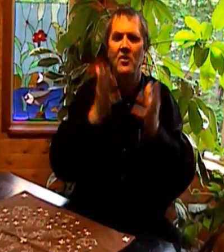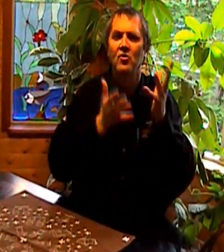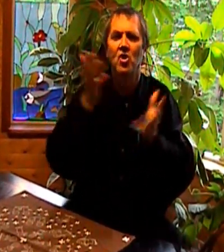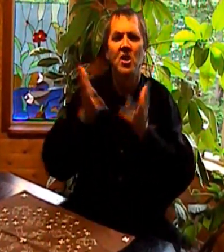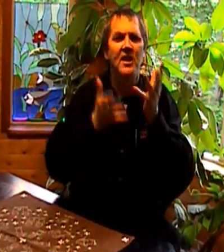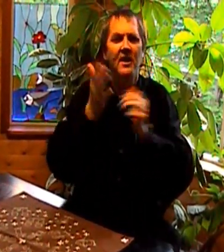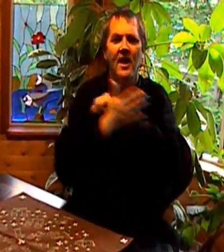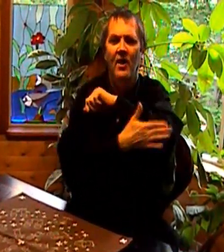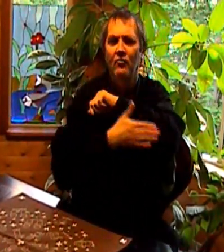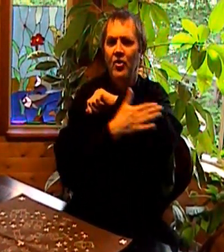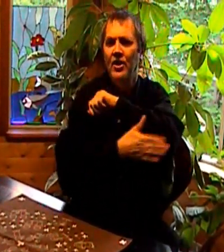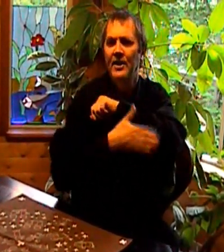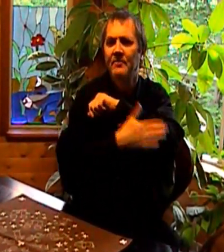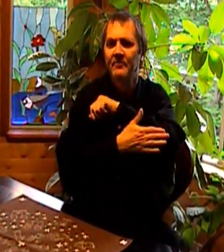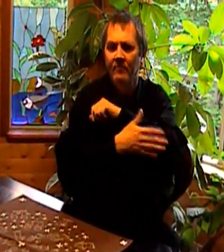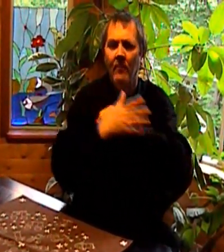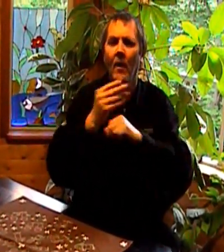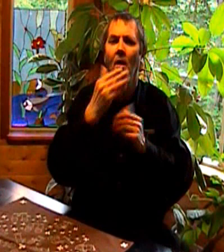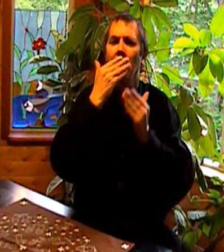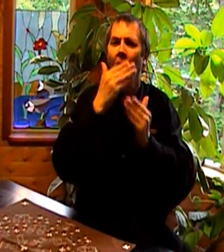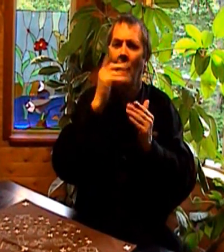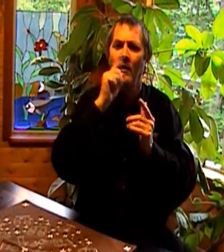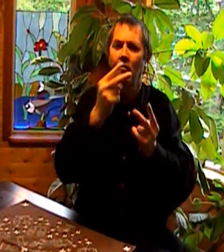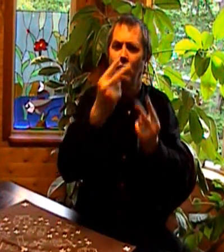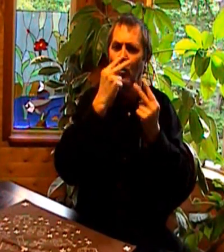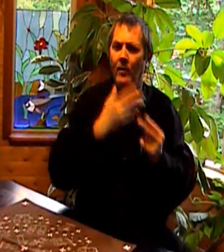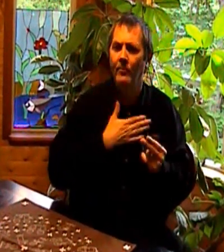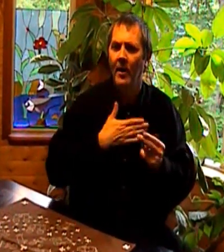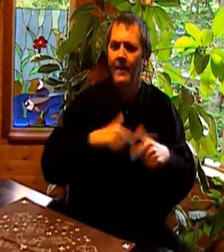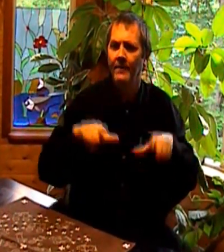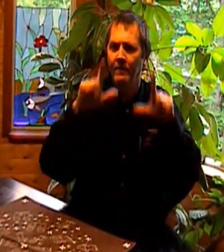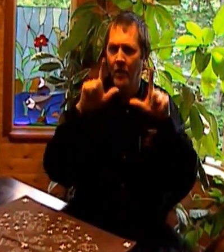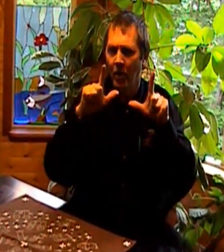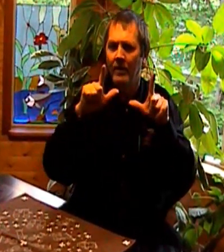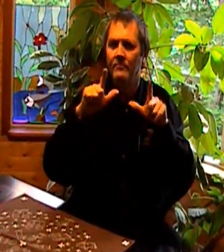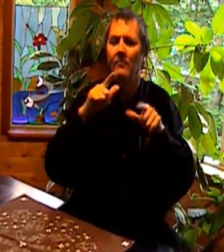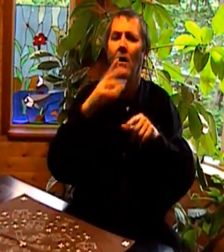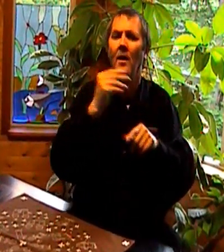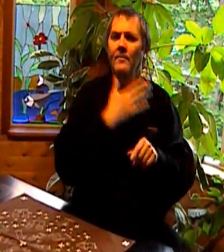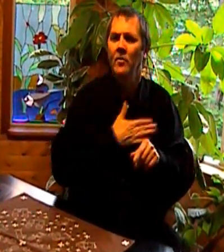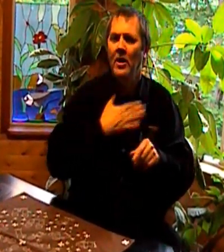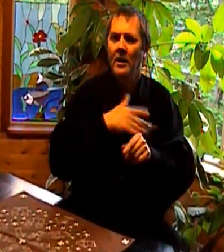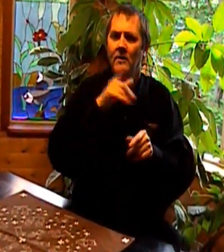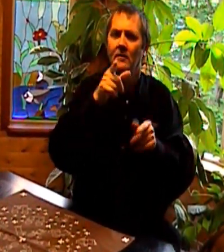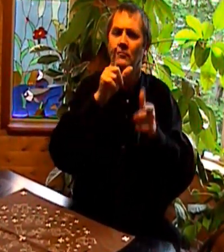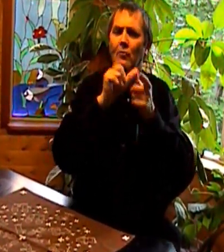them up? Are you that nuanced? Well, you can tell pretty well by half.